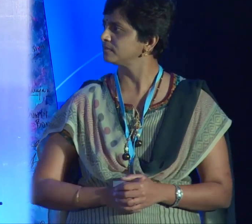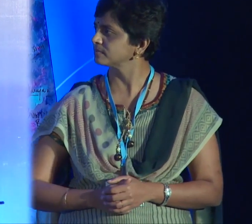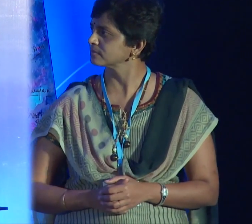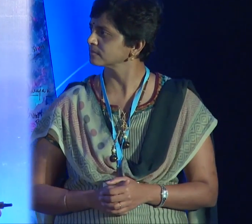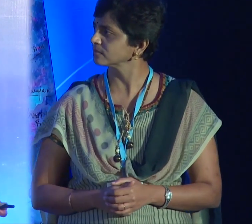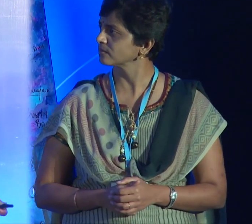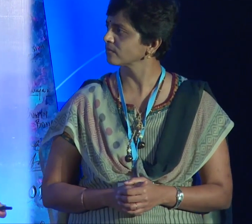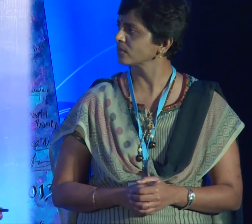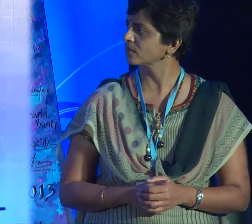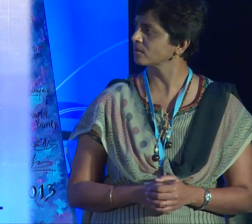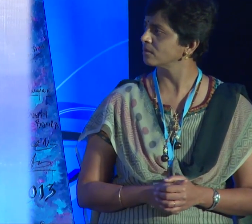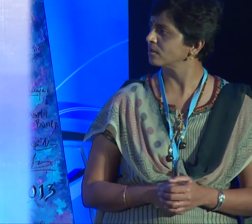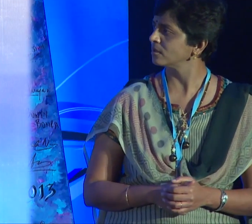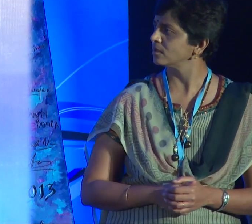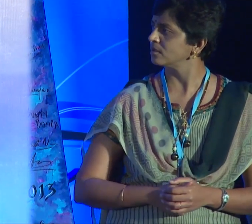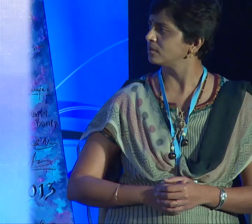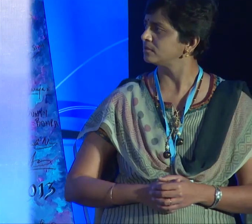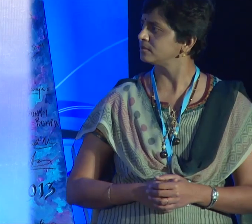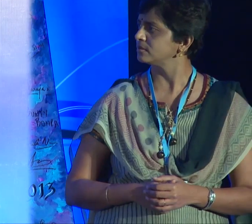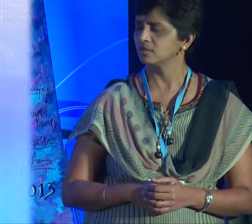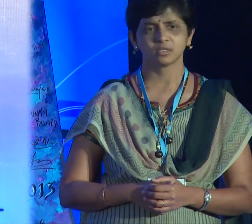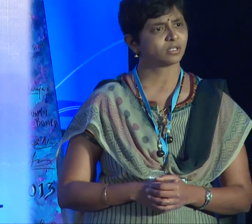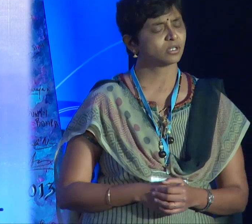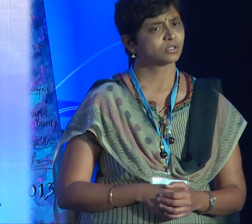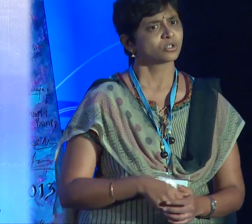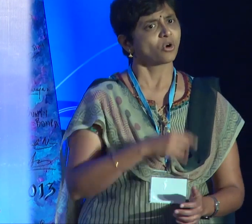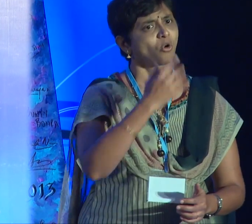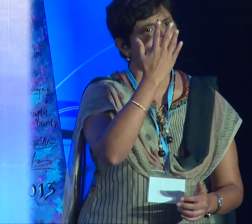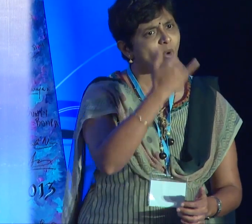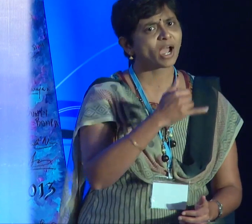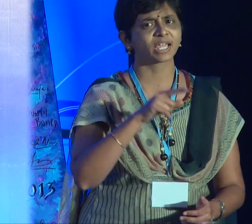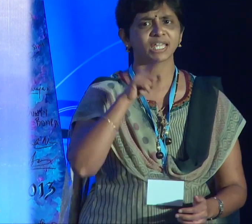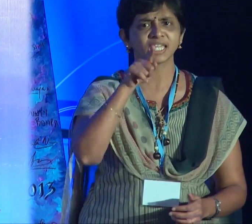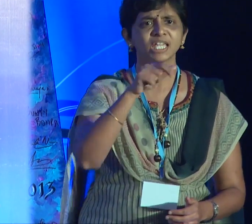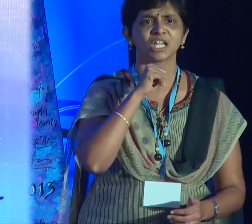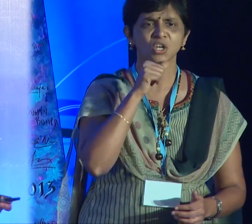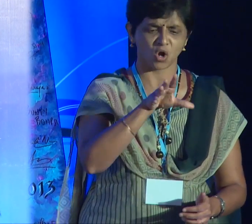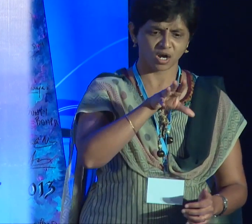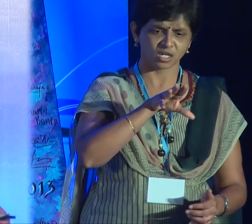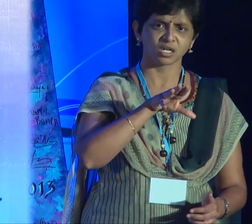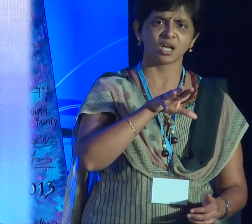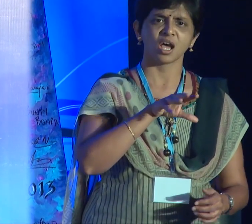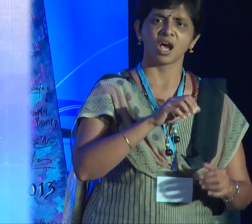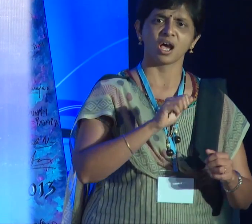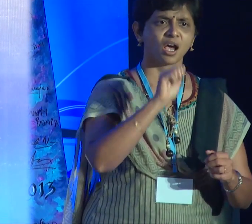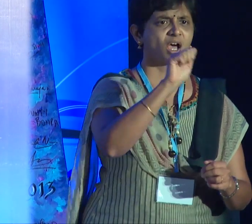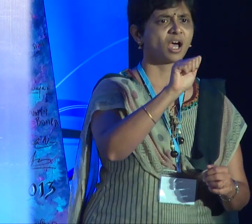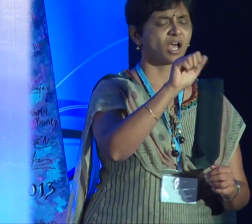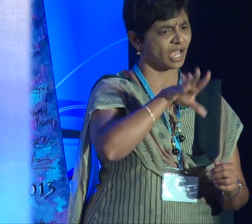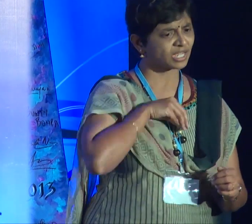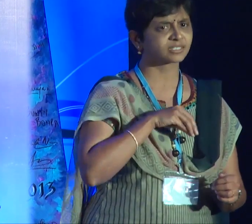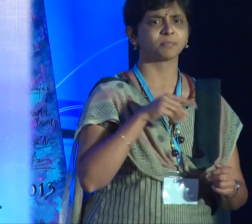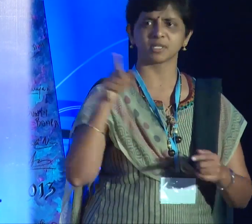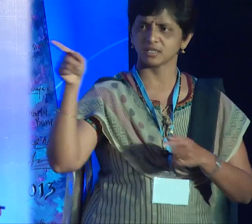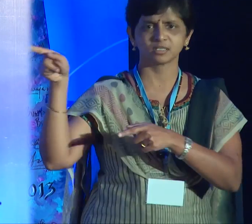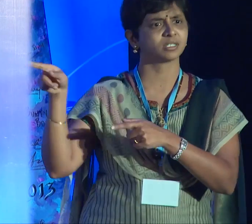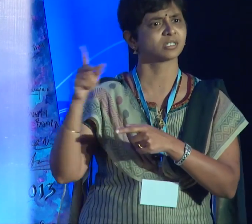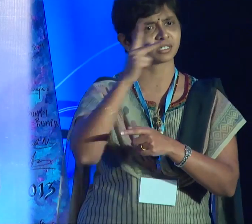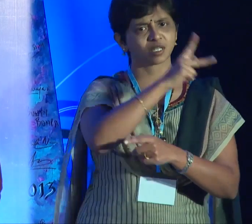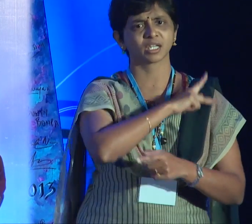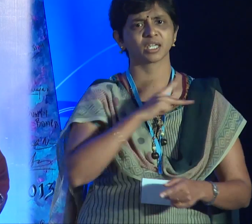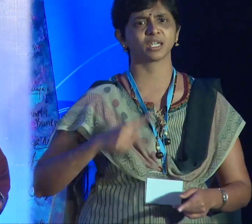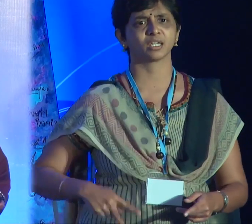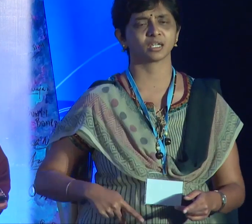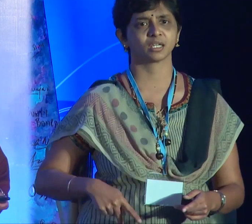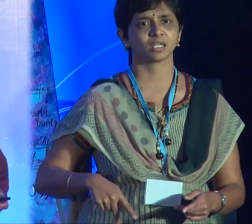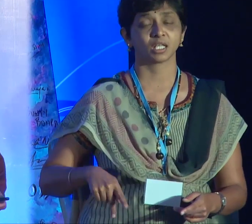what is lacking that he is denied kingship? Because somebody has told us. And of course, you'll say, but he's the